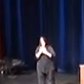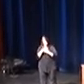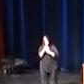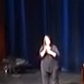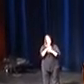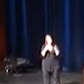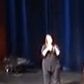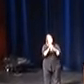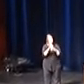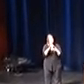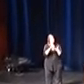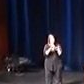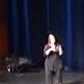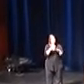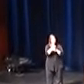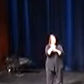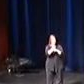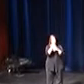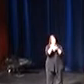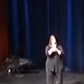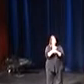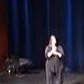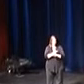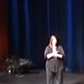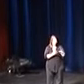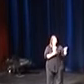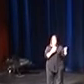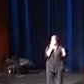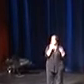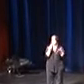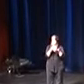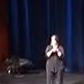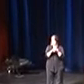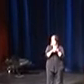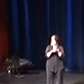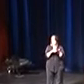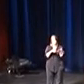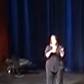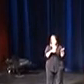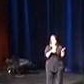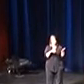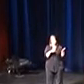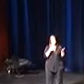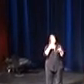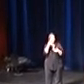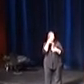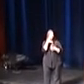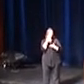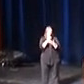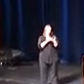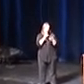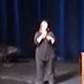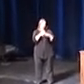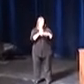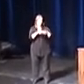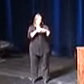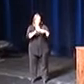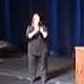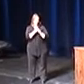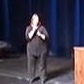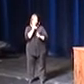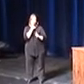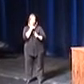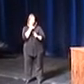The question was, you got a seven-year-old, he's going to be mainstream, should the teacher alert the other children? I think some of it depends upon how severe he